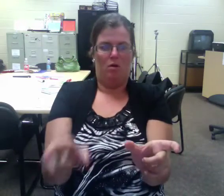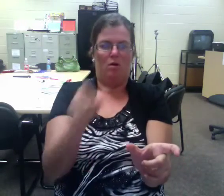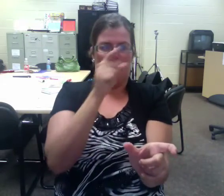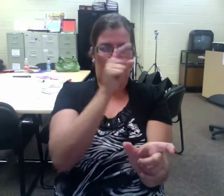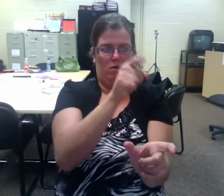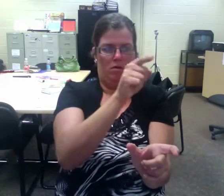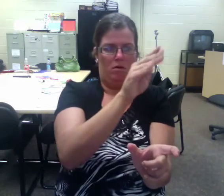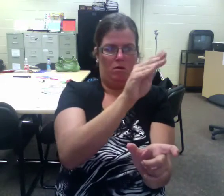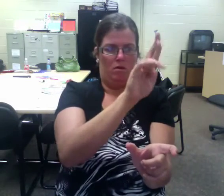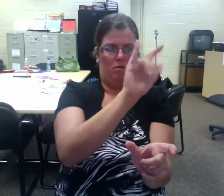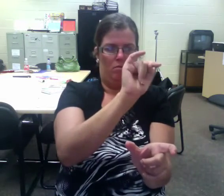So we have Britain's problems.